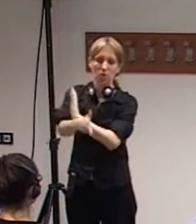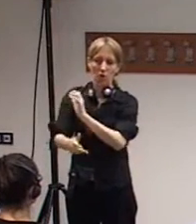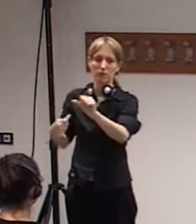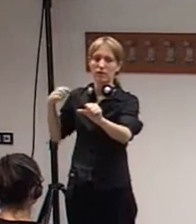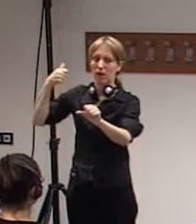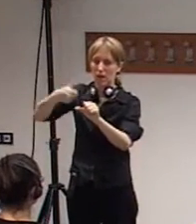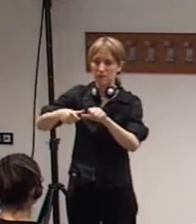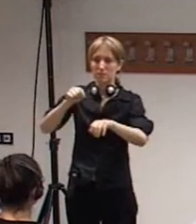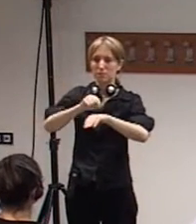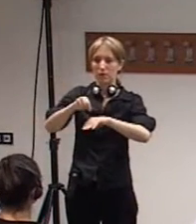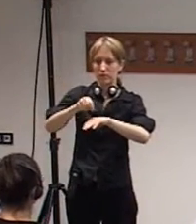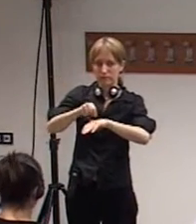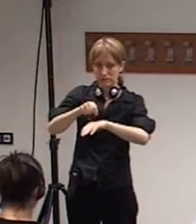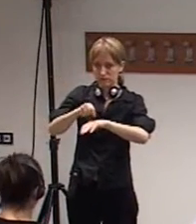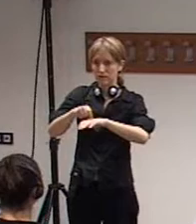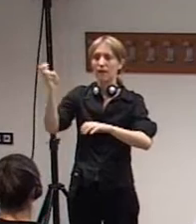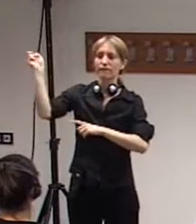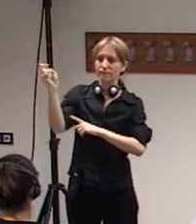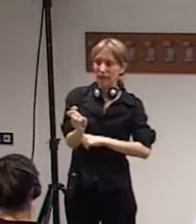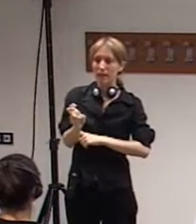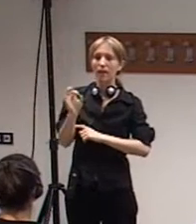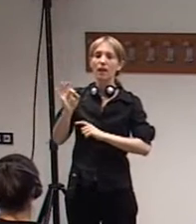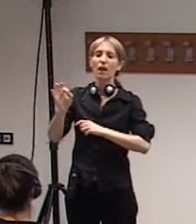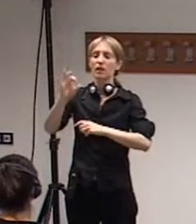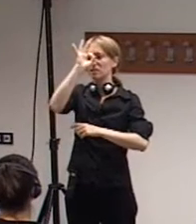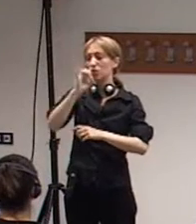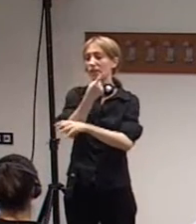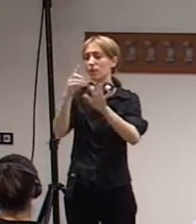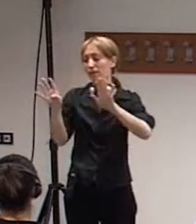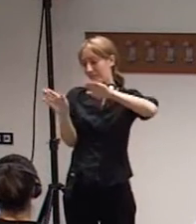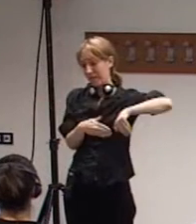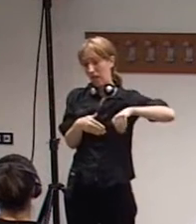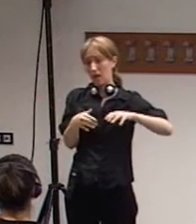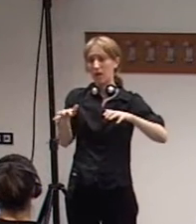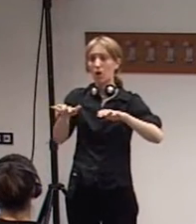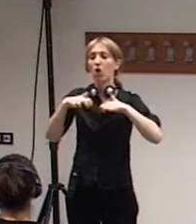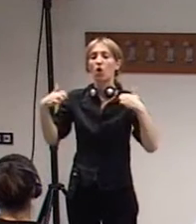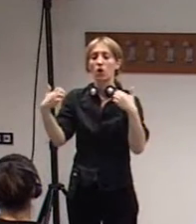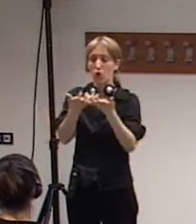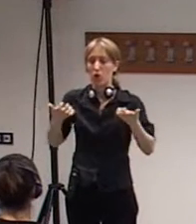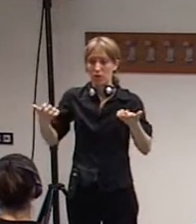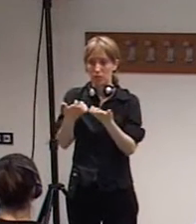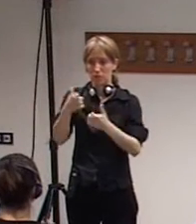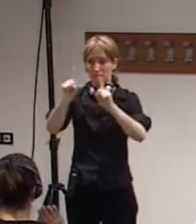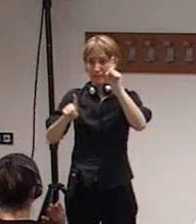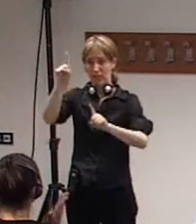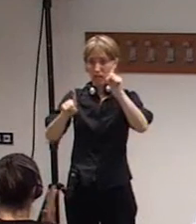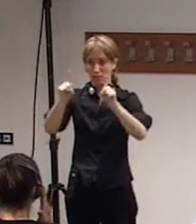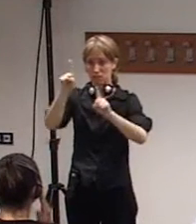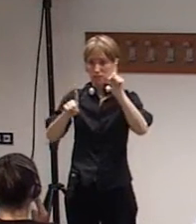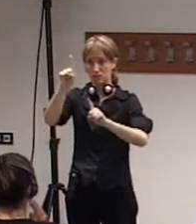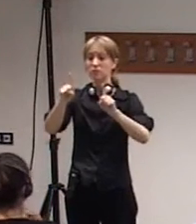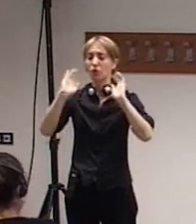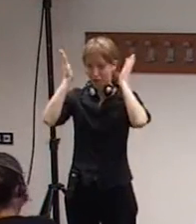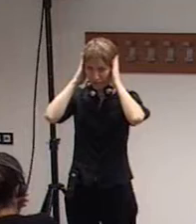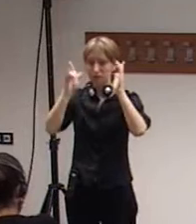to history, political background, coming from the turn of the 19th century with the